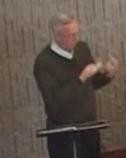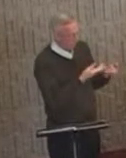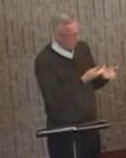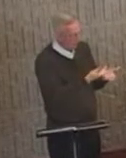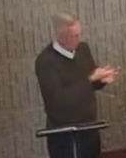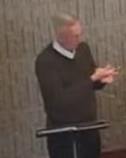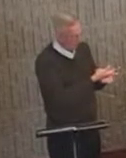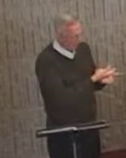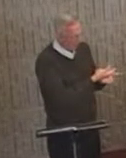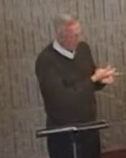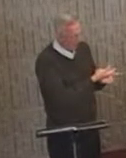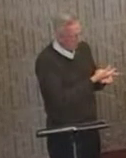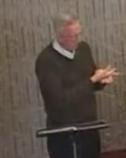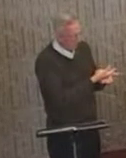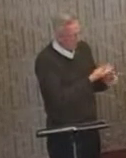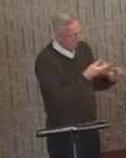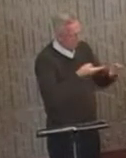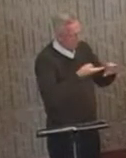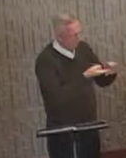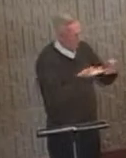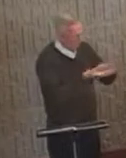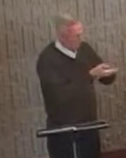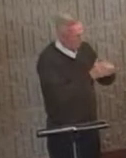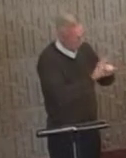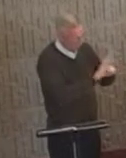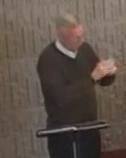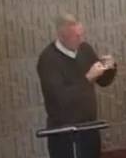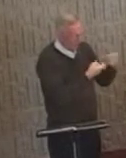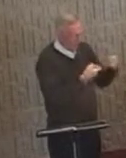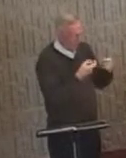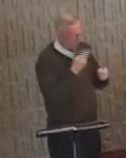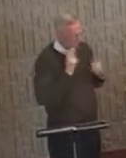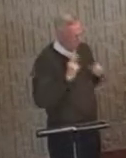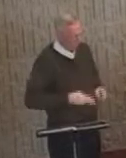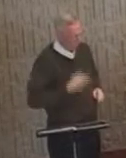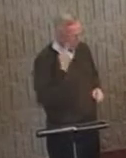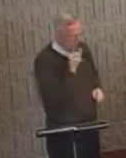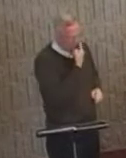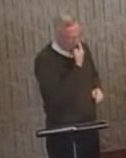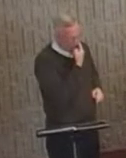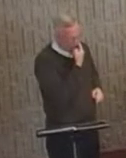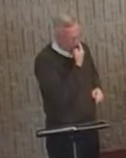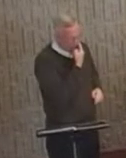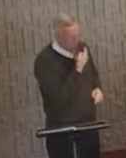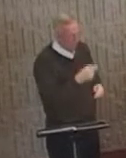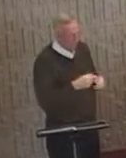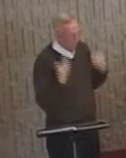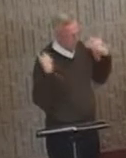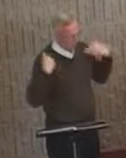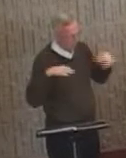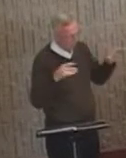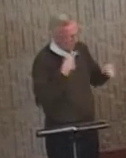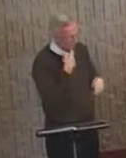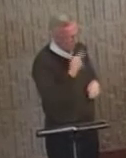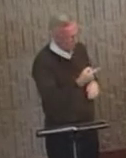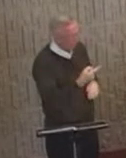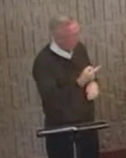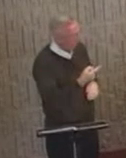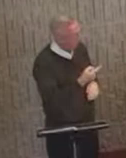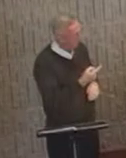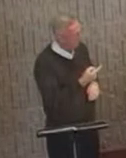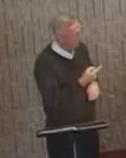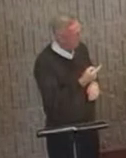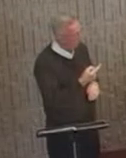from human eyes. And in the hereafter, angels may roll